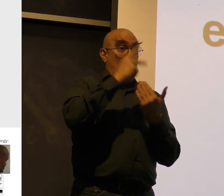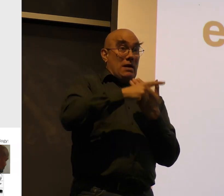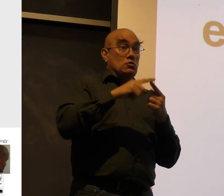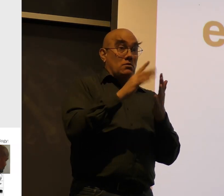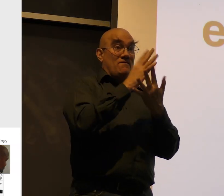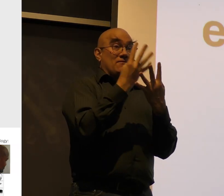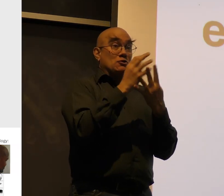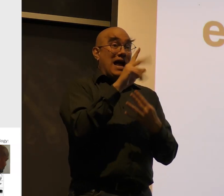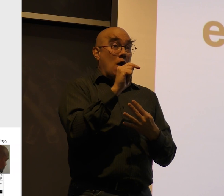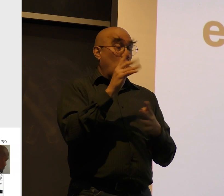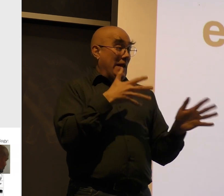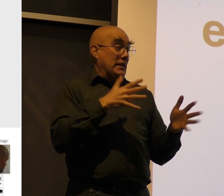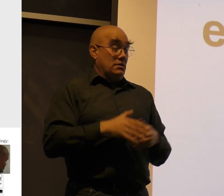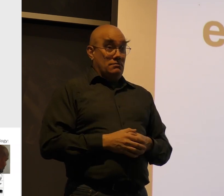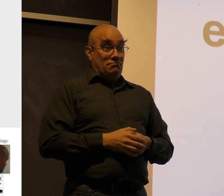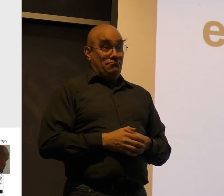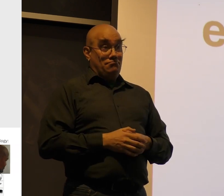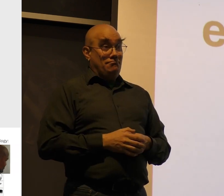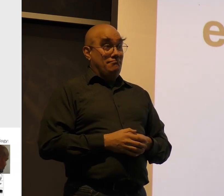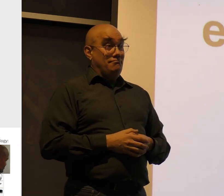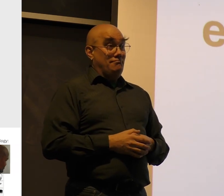are digitally programmed to filter out all the wind.